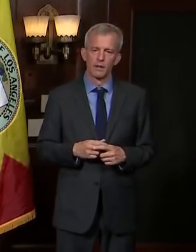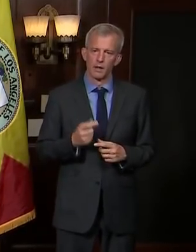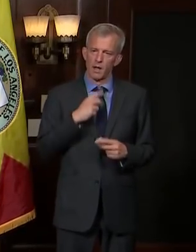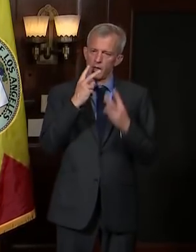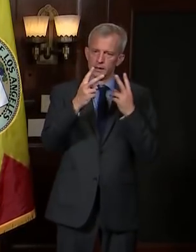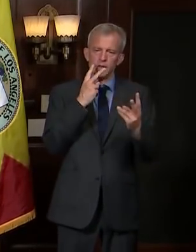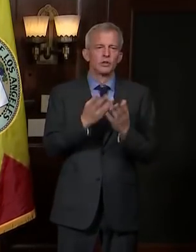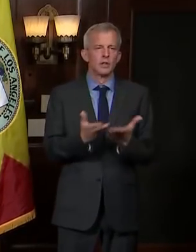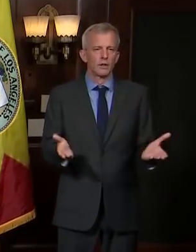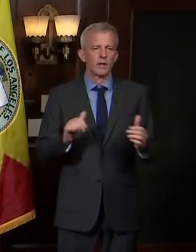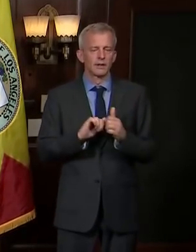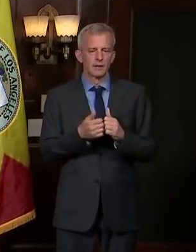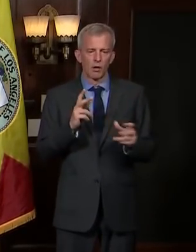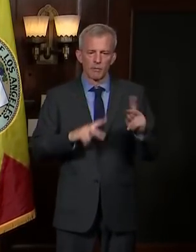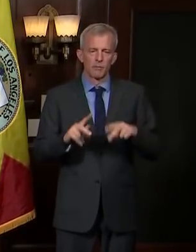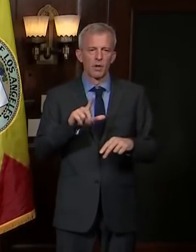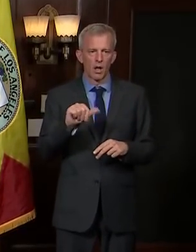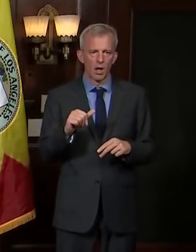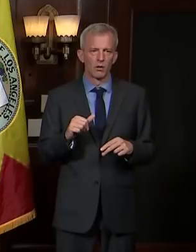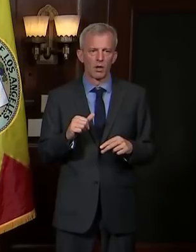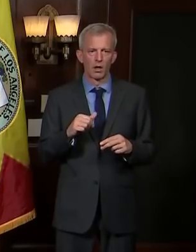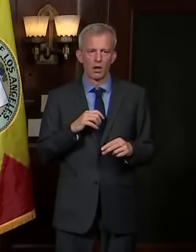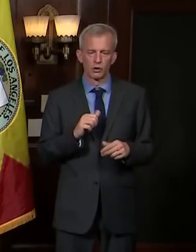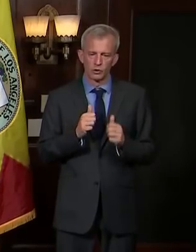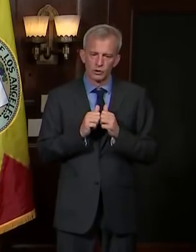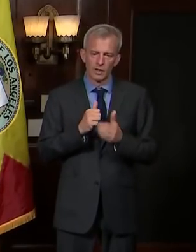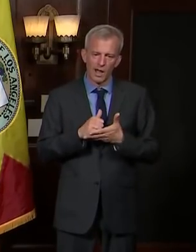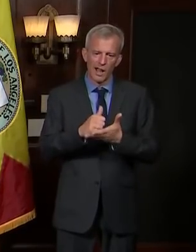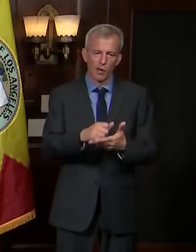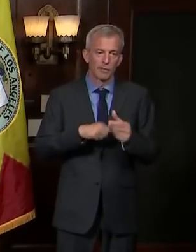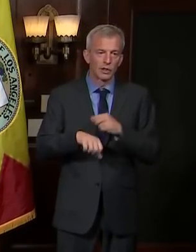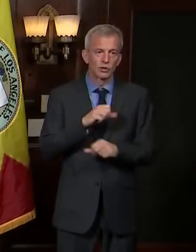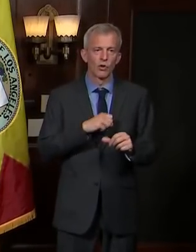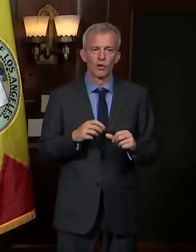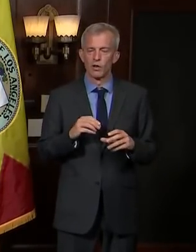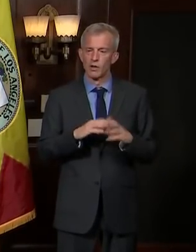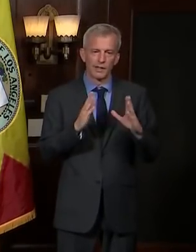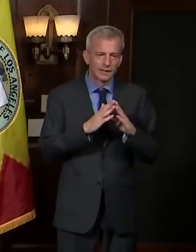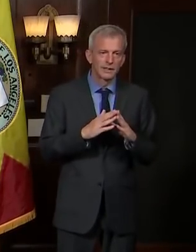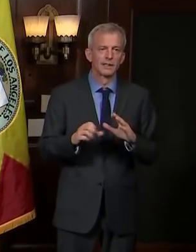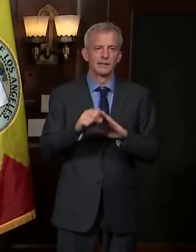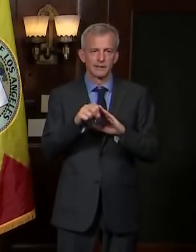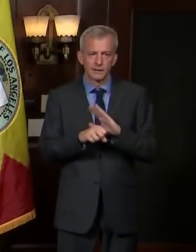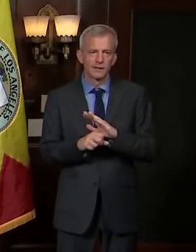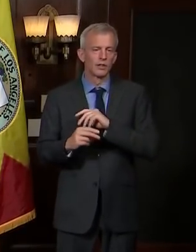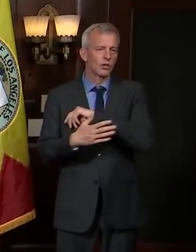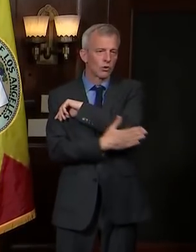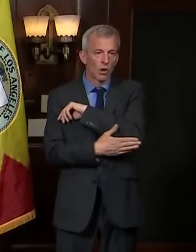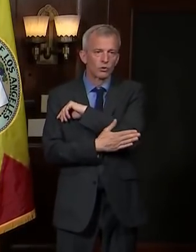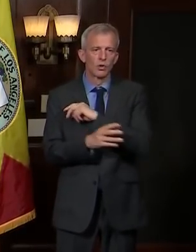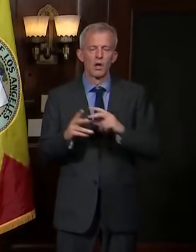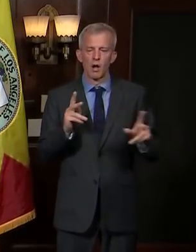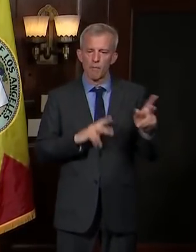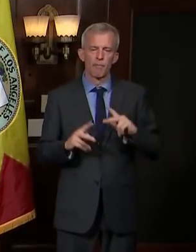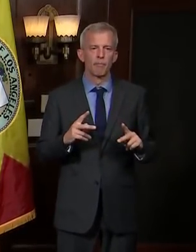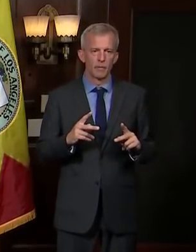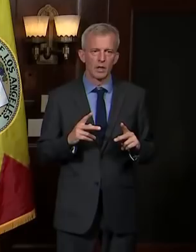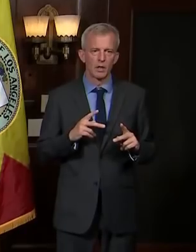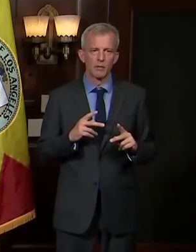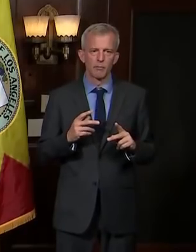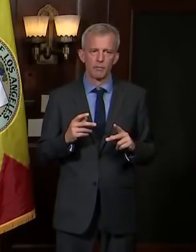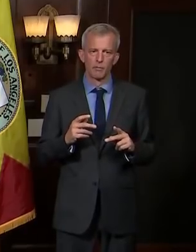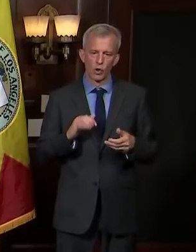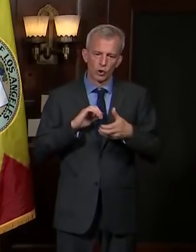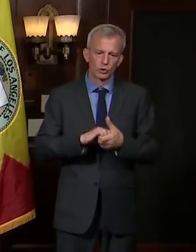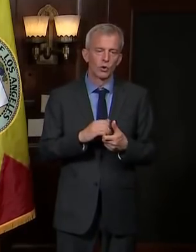together to help one another. Across our city, our state, our country, people are coming together to help one another,